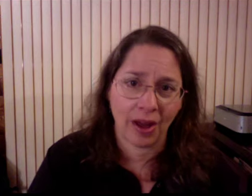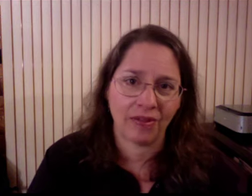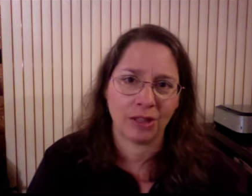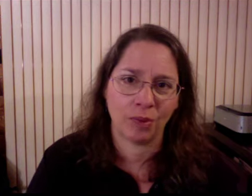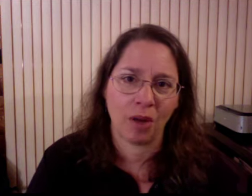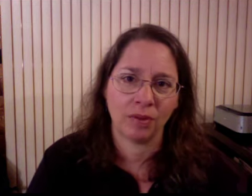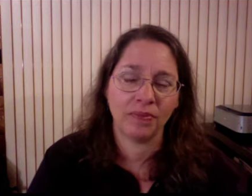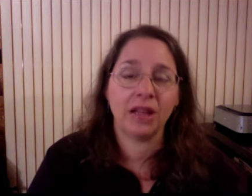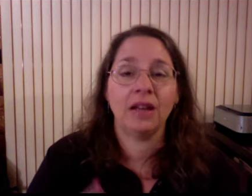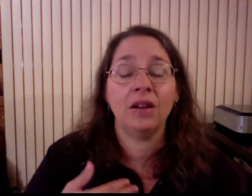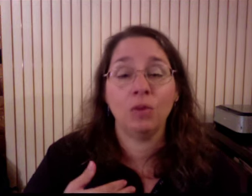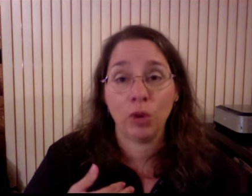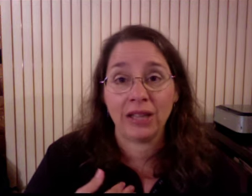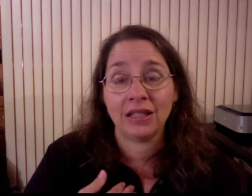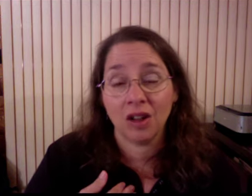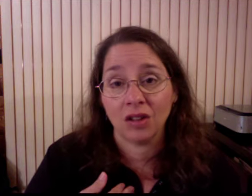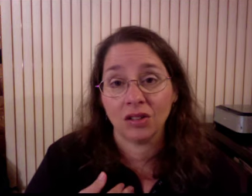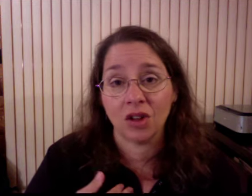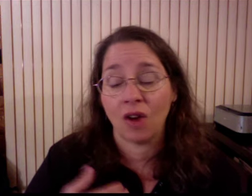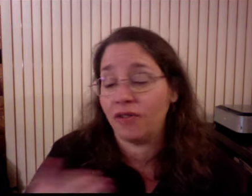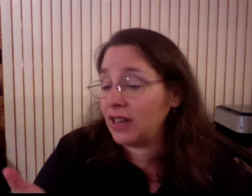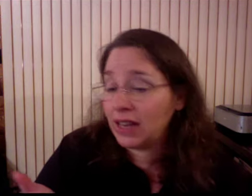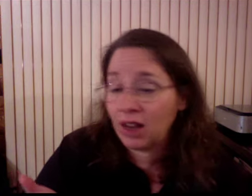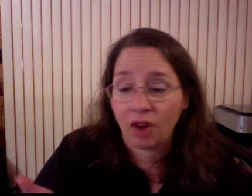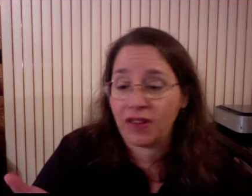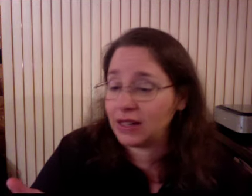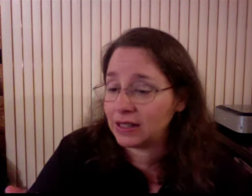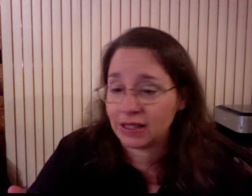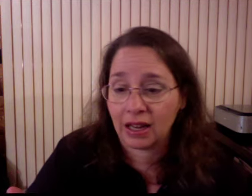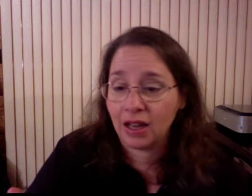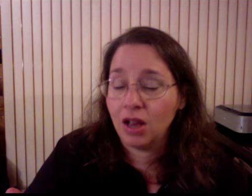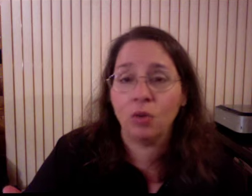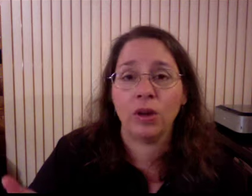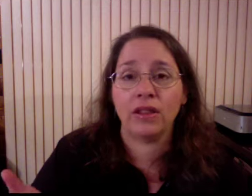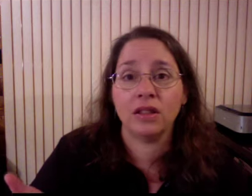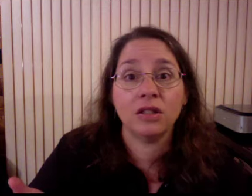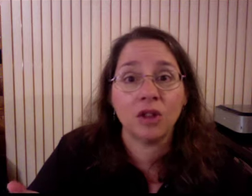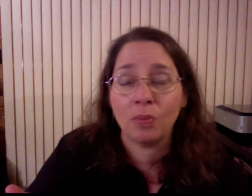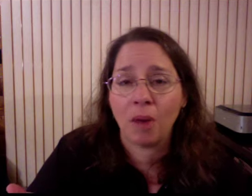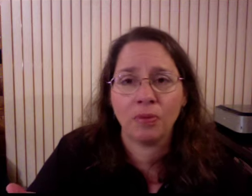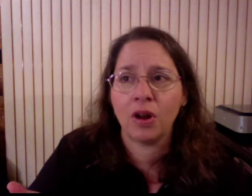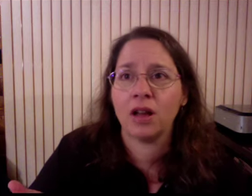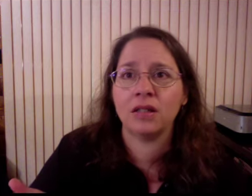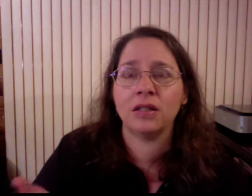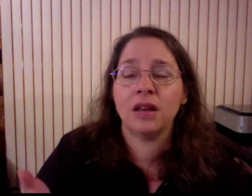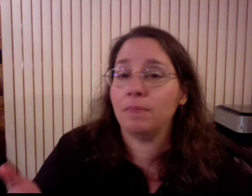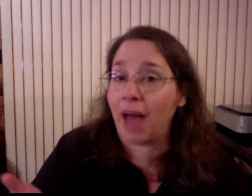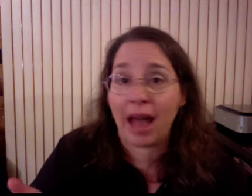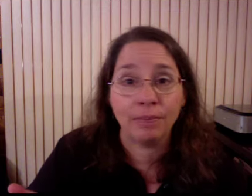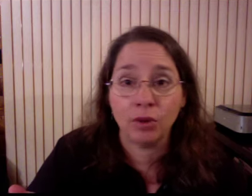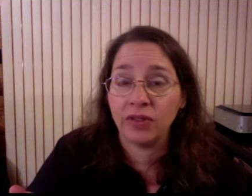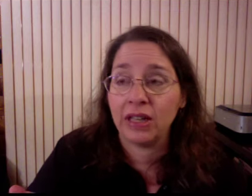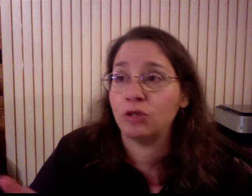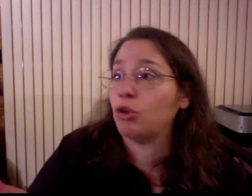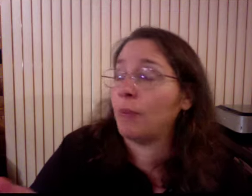this problem. We as adults are feeding our fantasy with soap operas, bad movies,